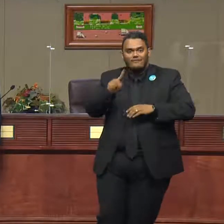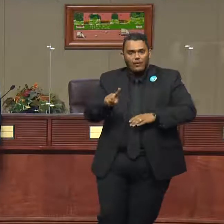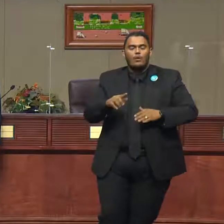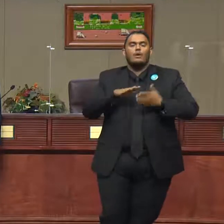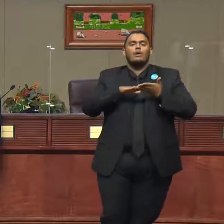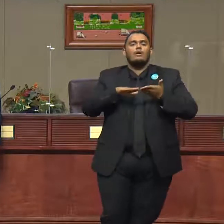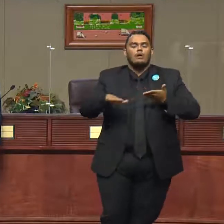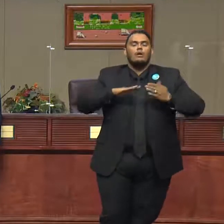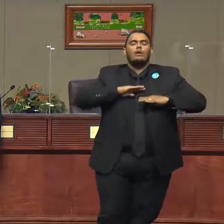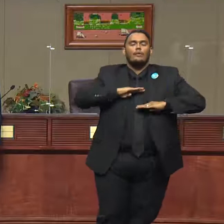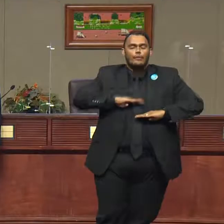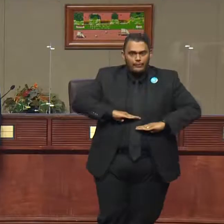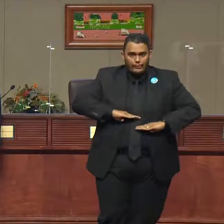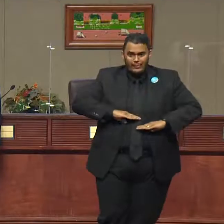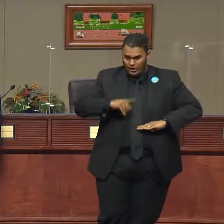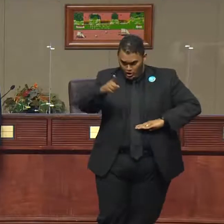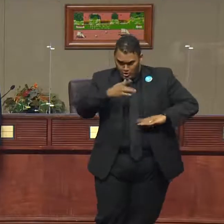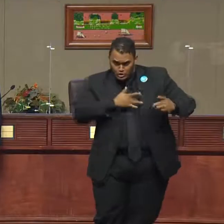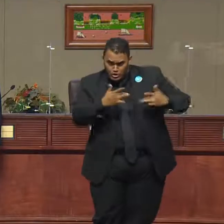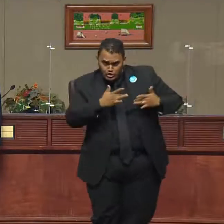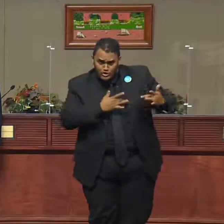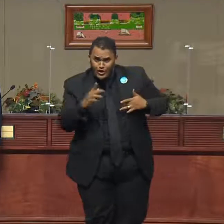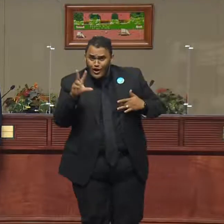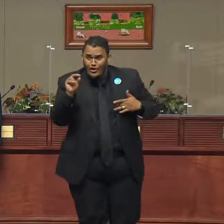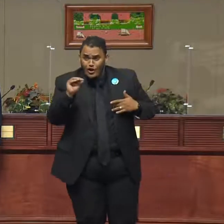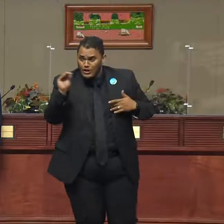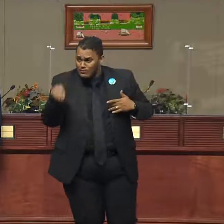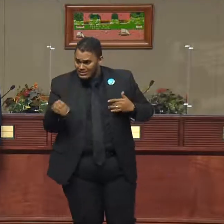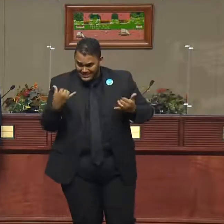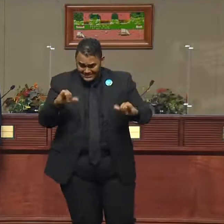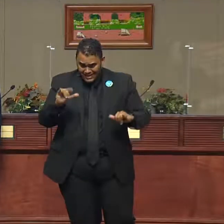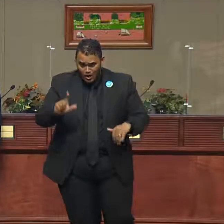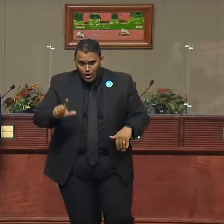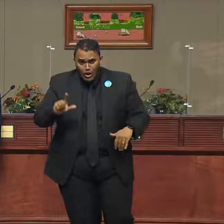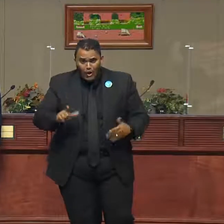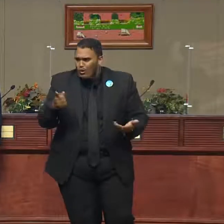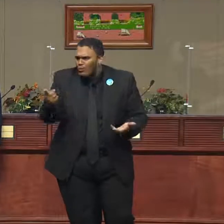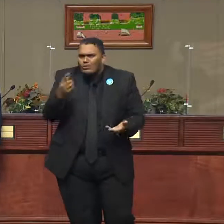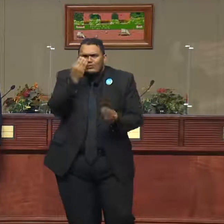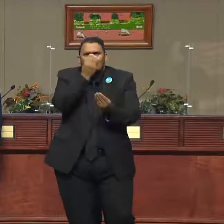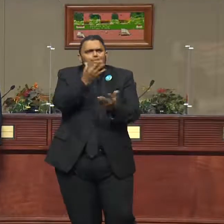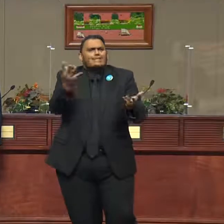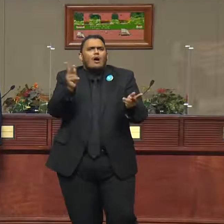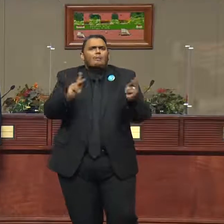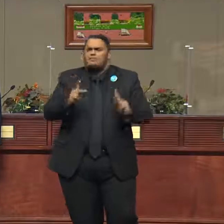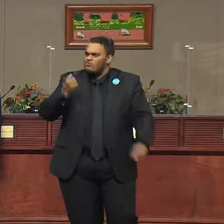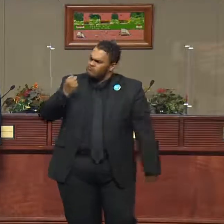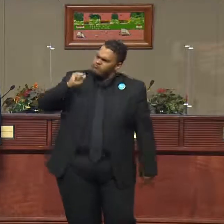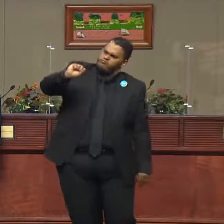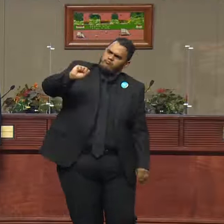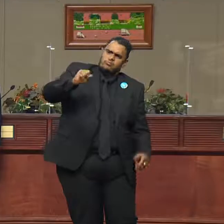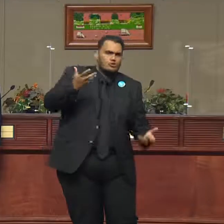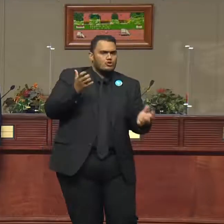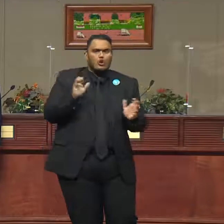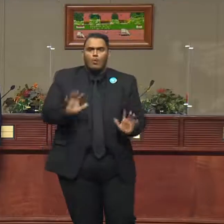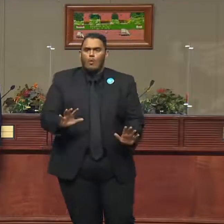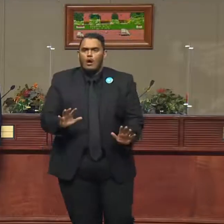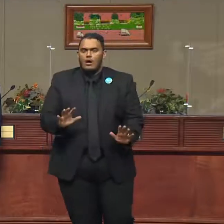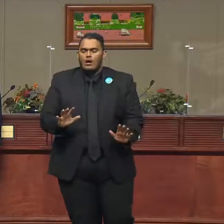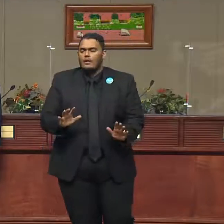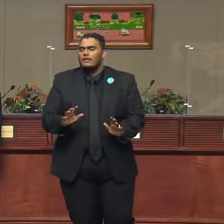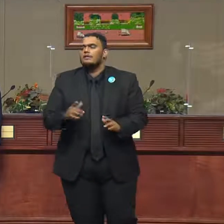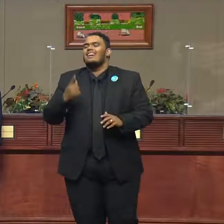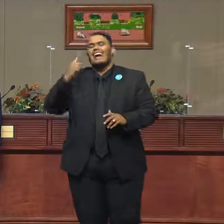your thoughts on this, and what would you maybe say to people who are just absolutely against it? So I think that we're probably closer to